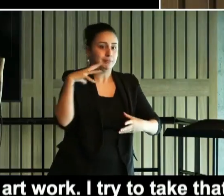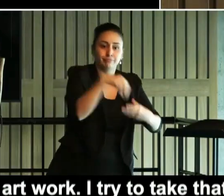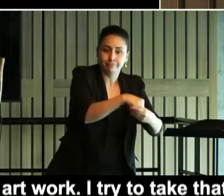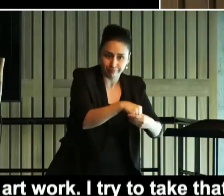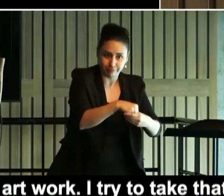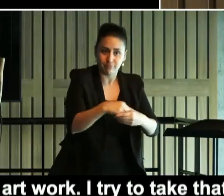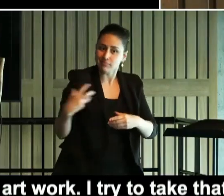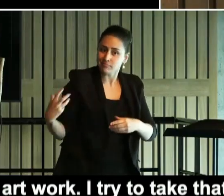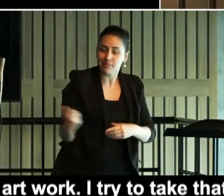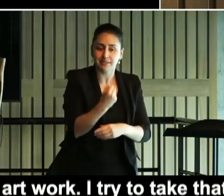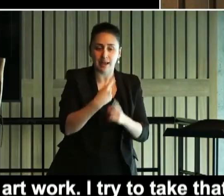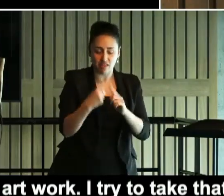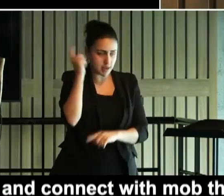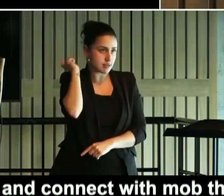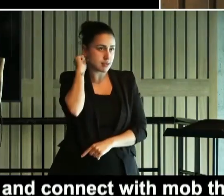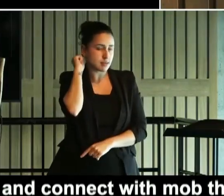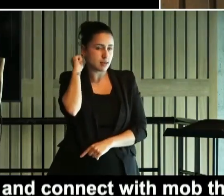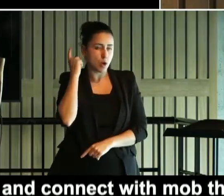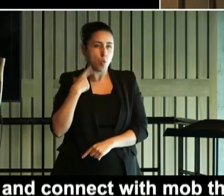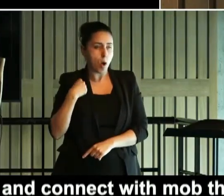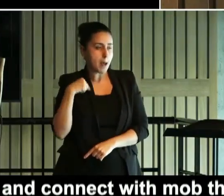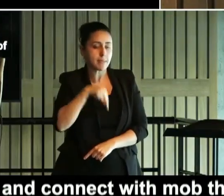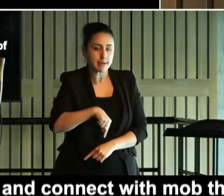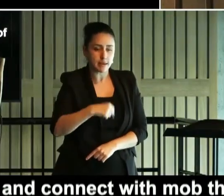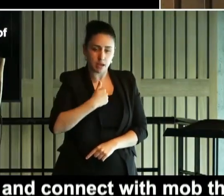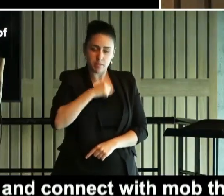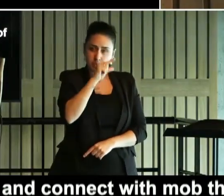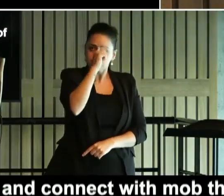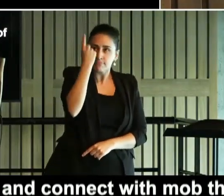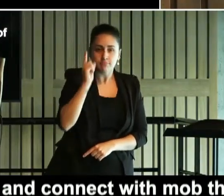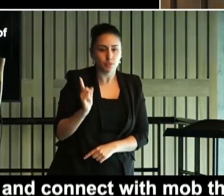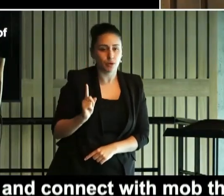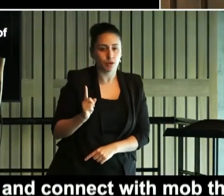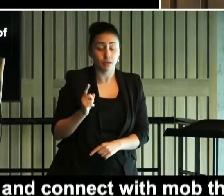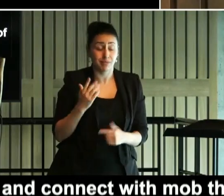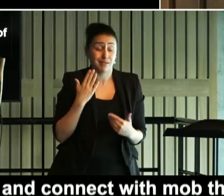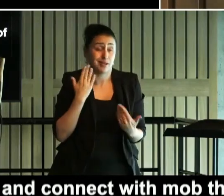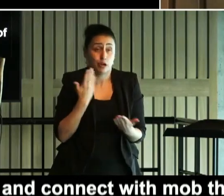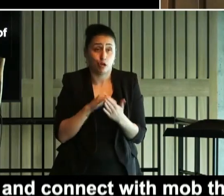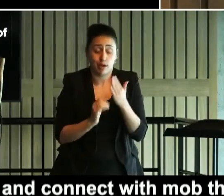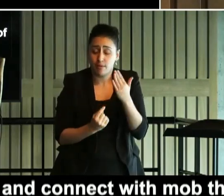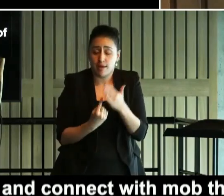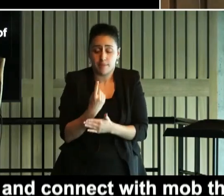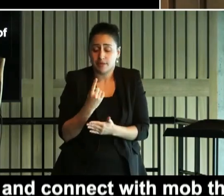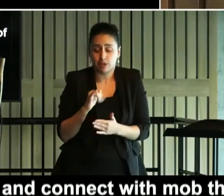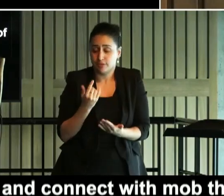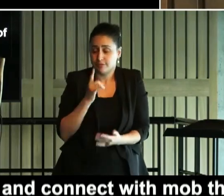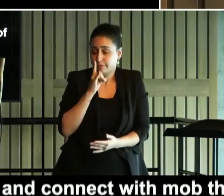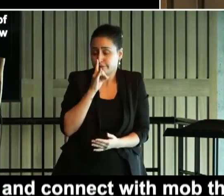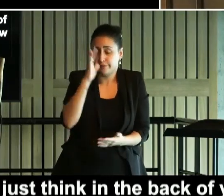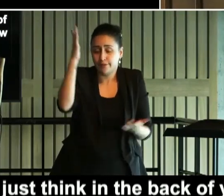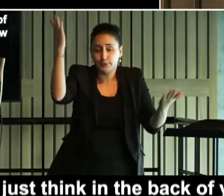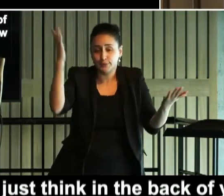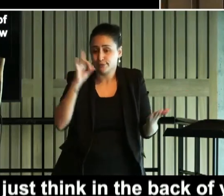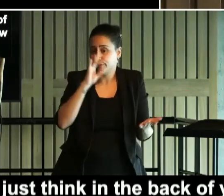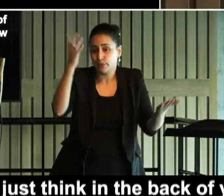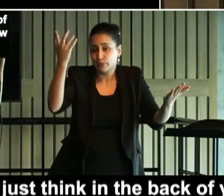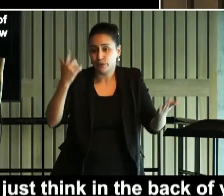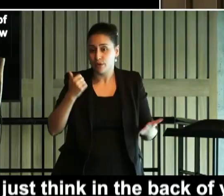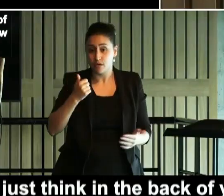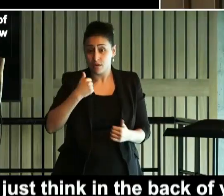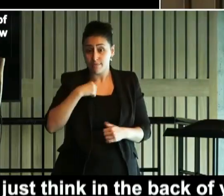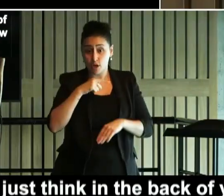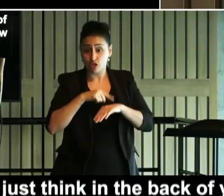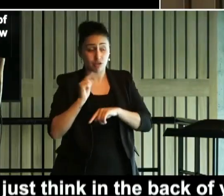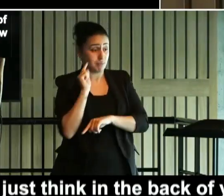just think in the back of your head, why am I doing this sort of thing? So, and I don't know how it happens. It just happens. Like that time to go over there just blew